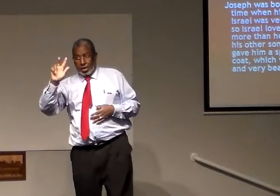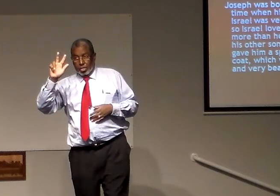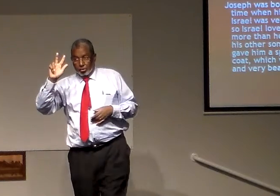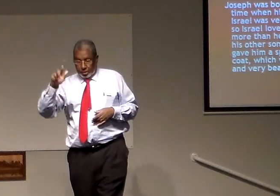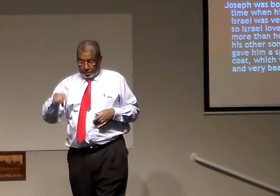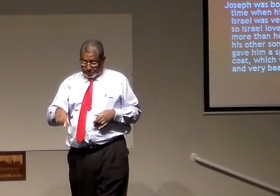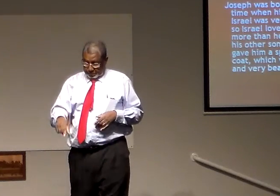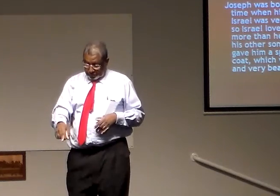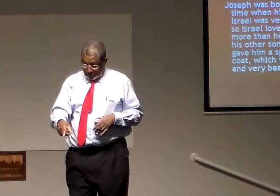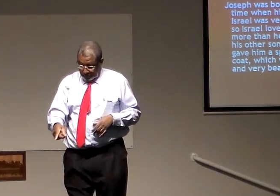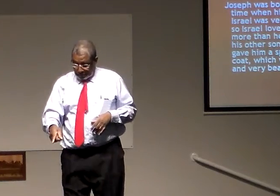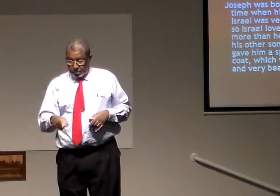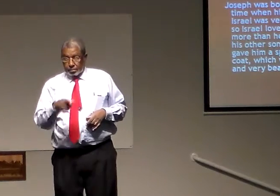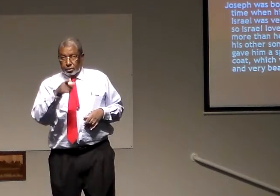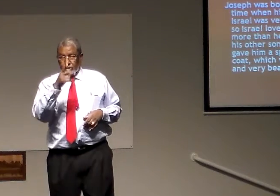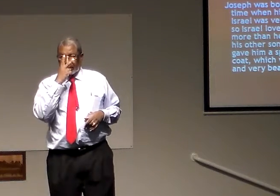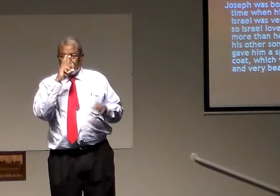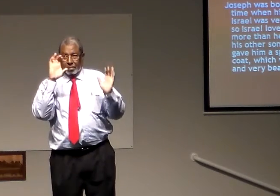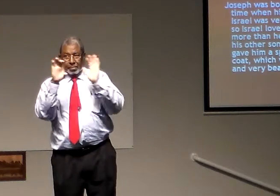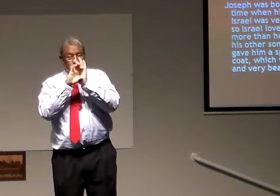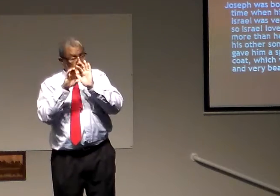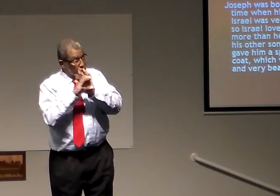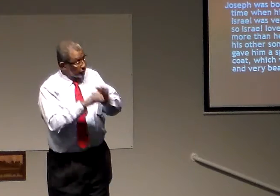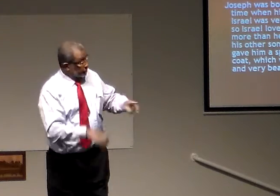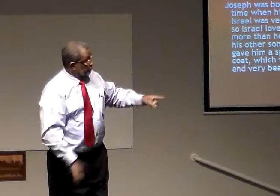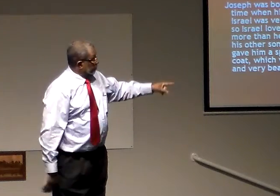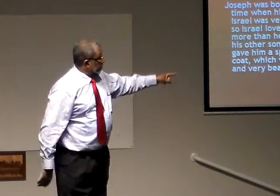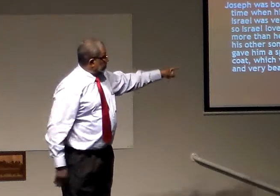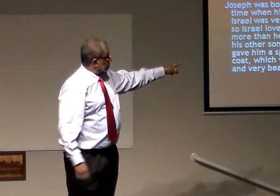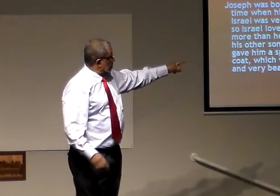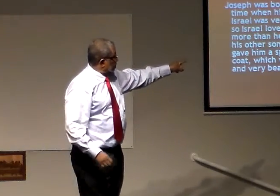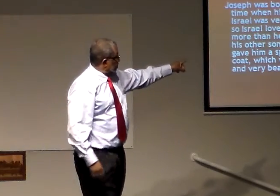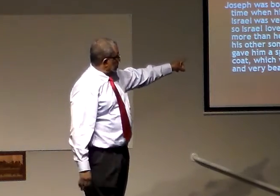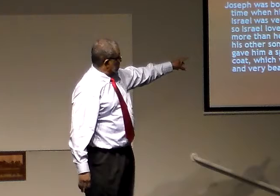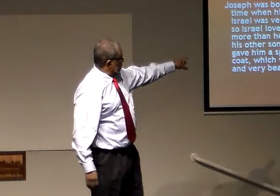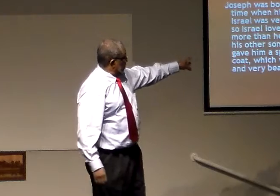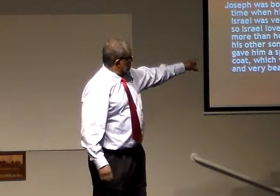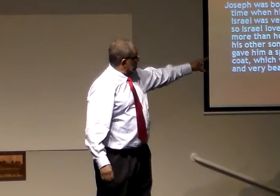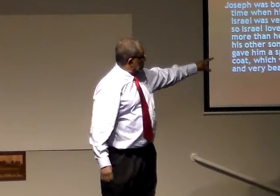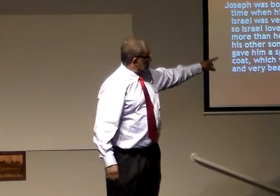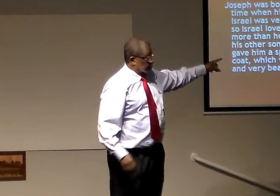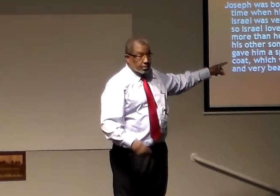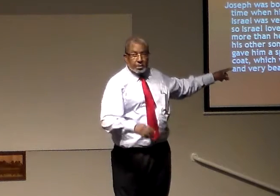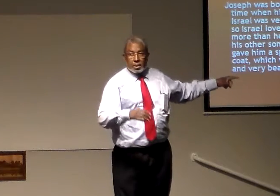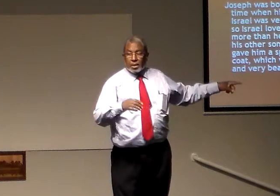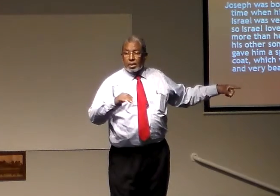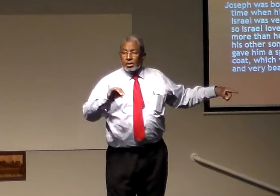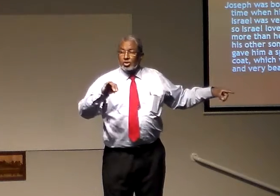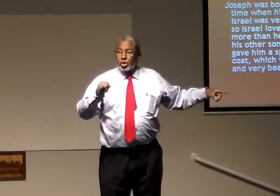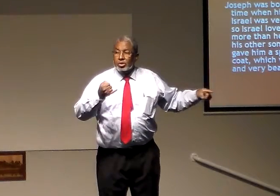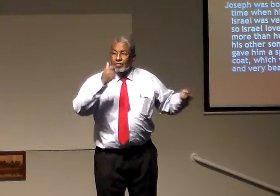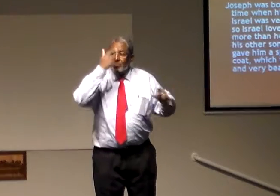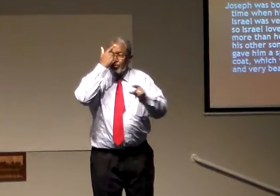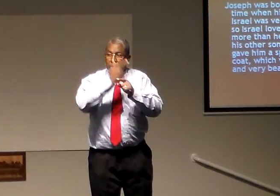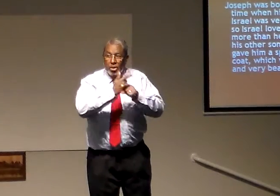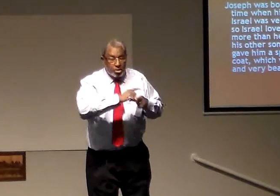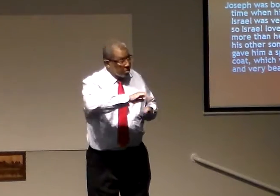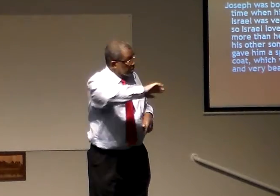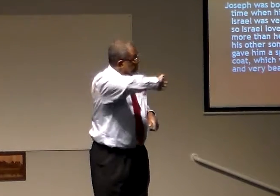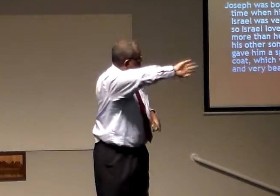So Joseph was born, as you'll see the time right there. See the picture right there?